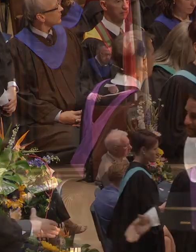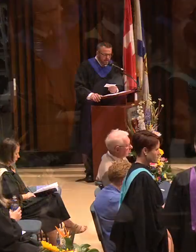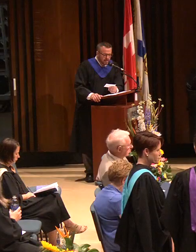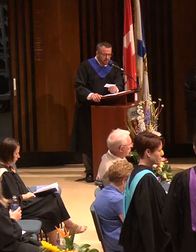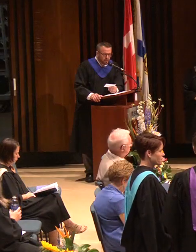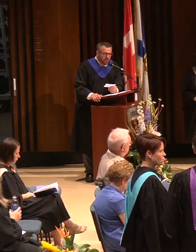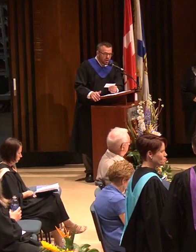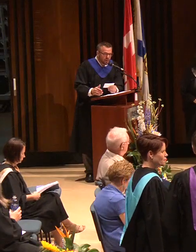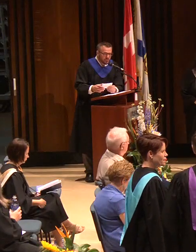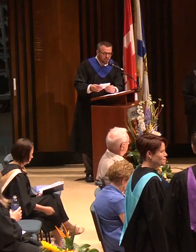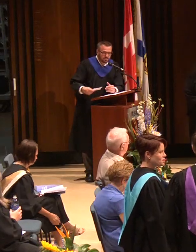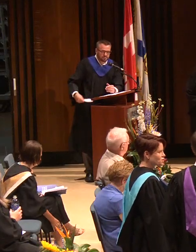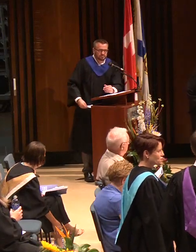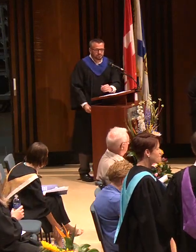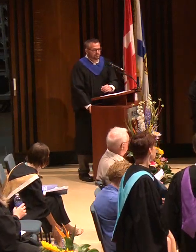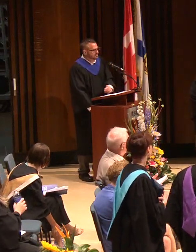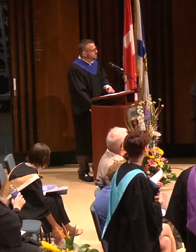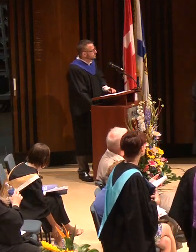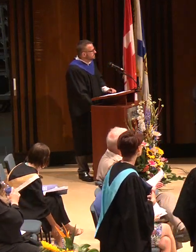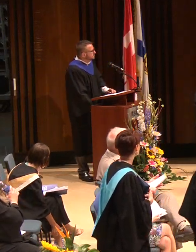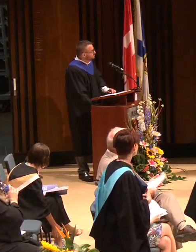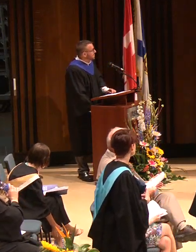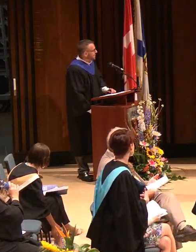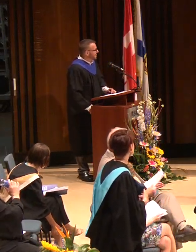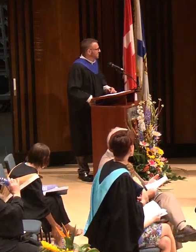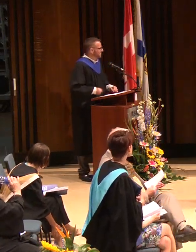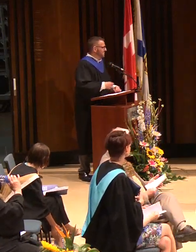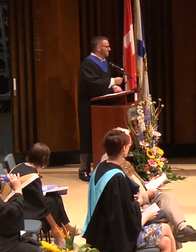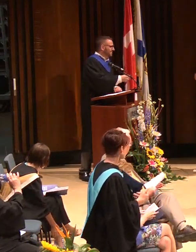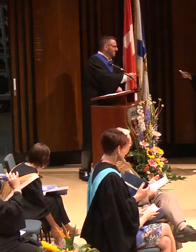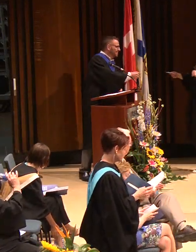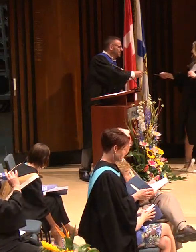Rebecca Faria with honors.